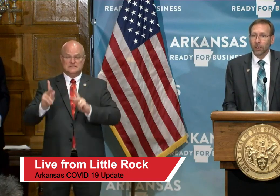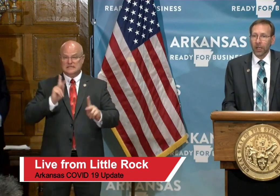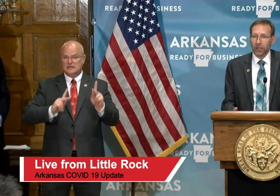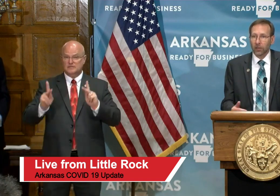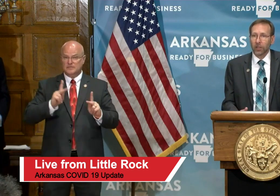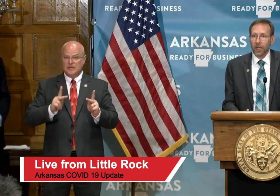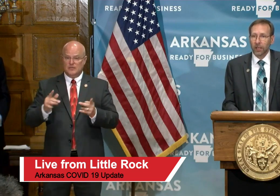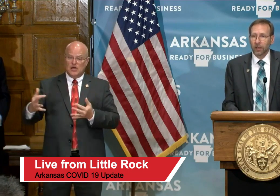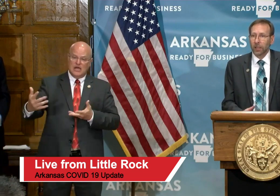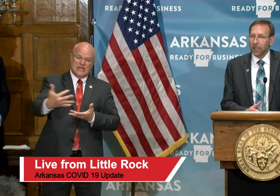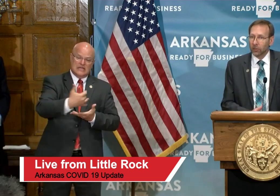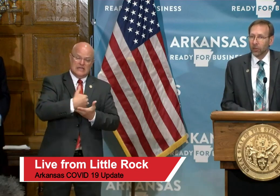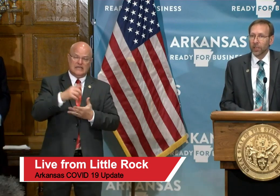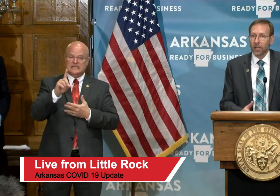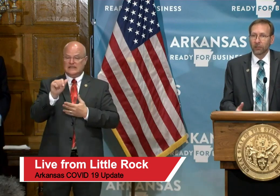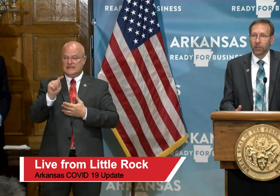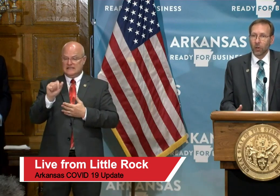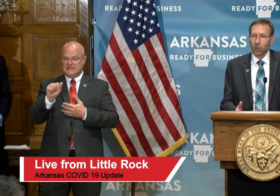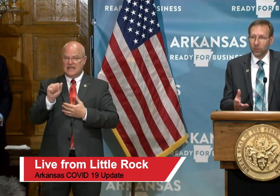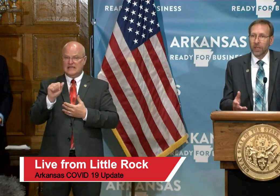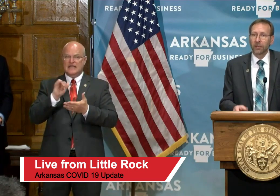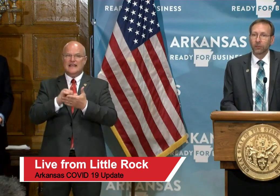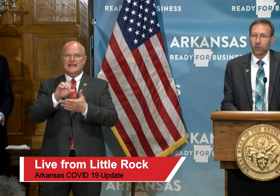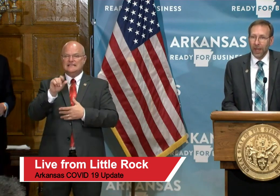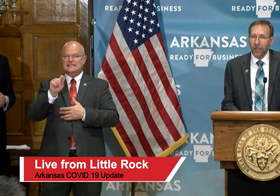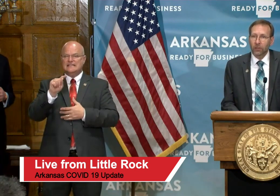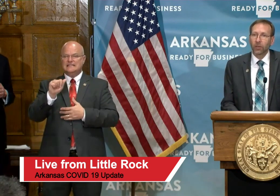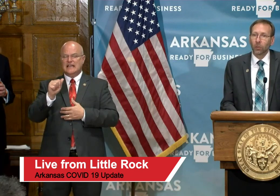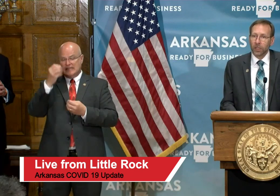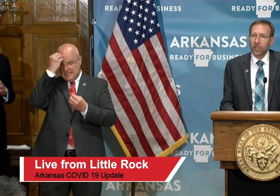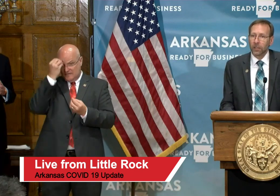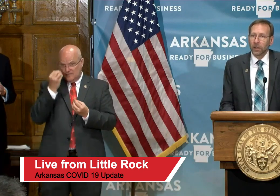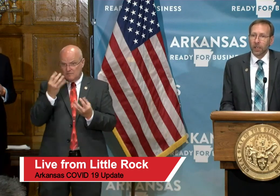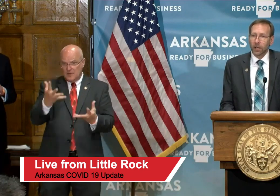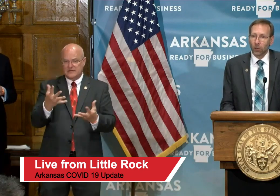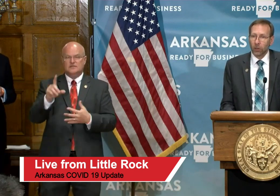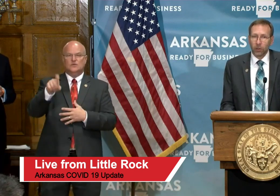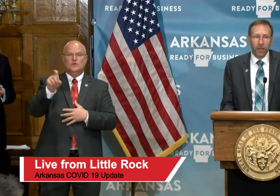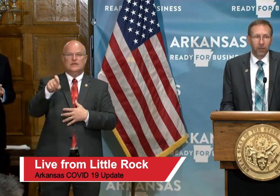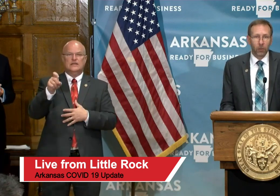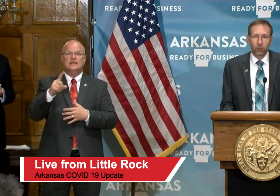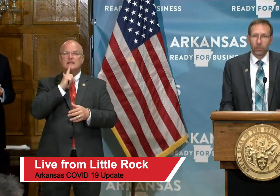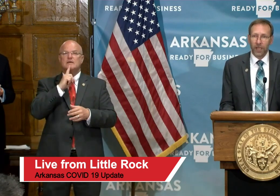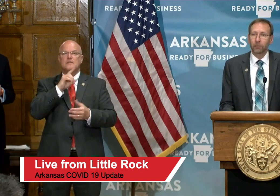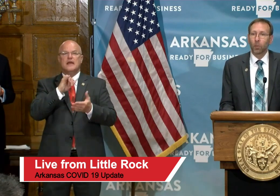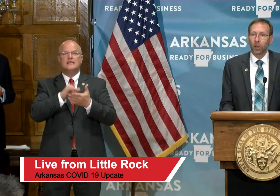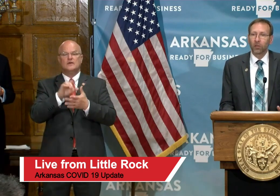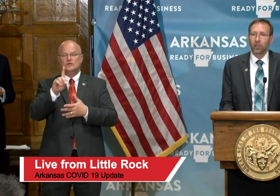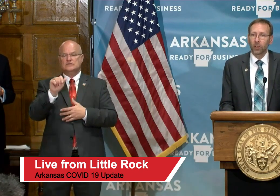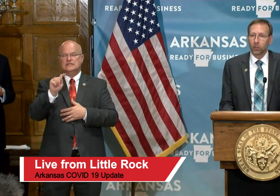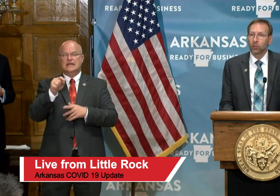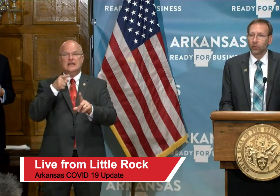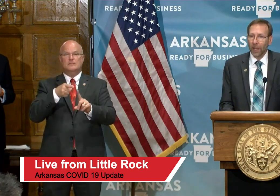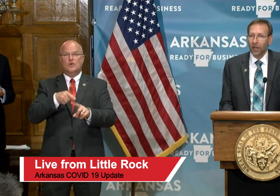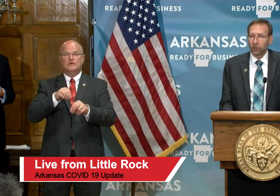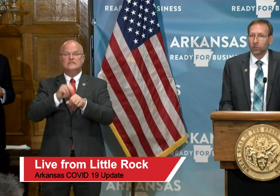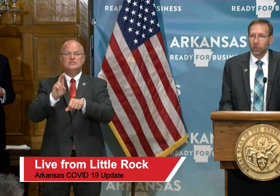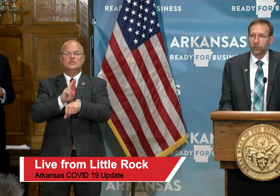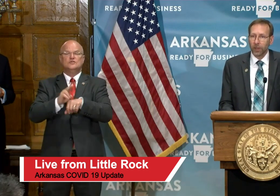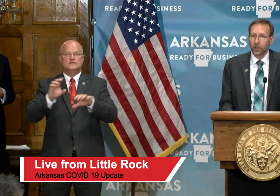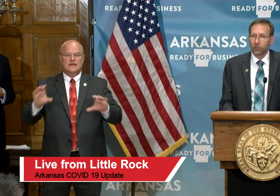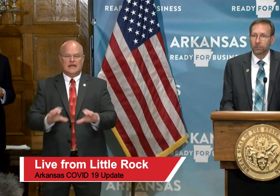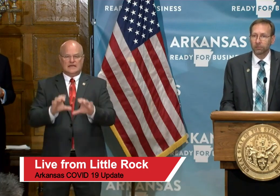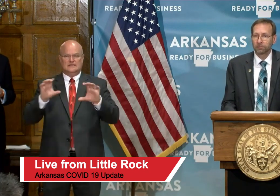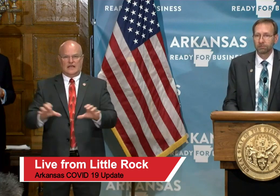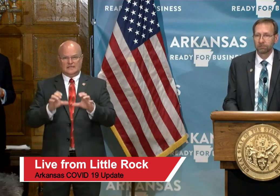people collecting the data, it's the data flow, it's the informatics that we need in order to make those data points into useful,